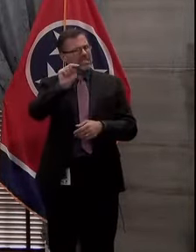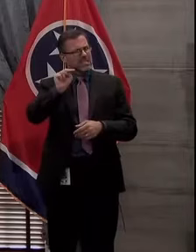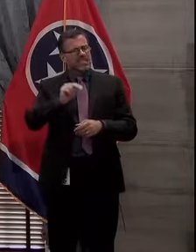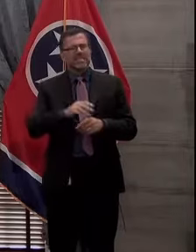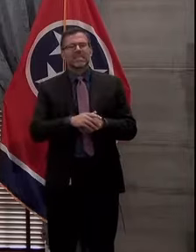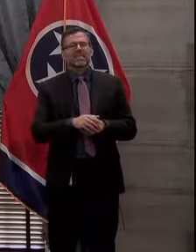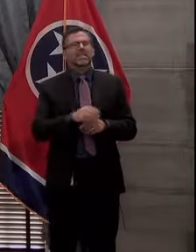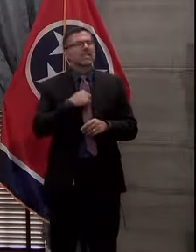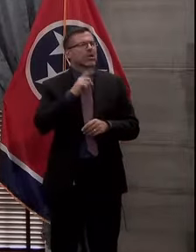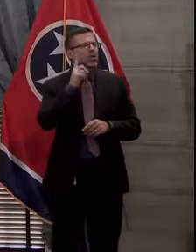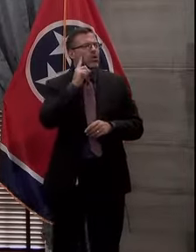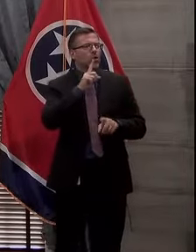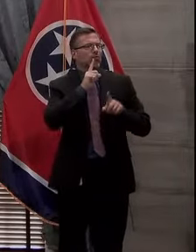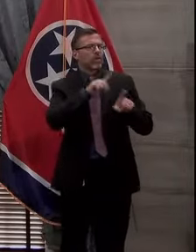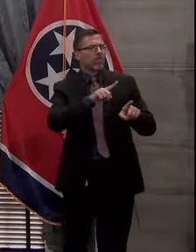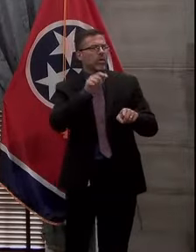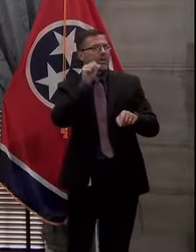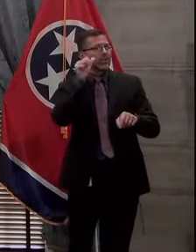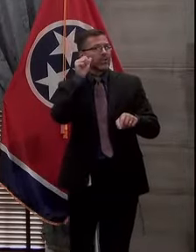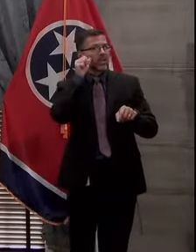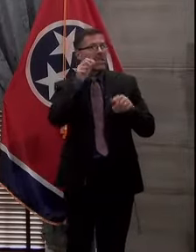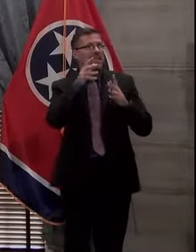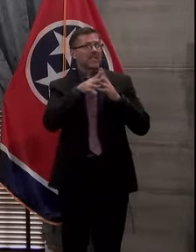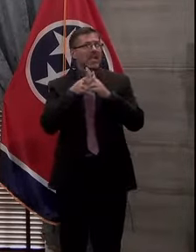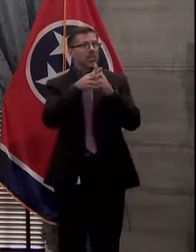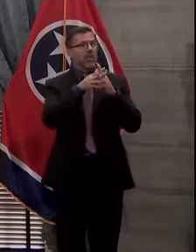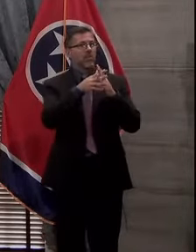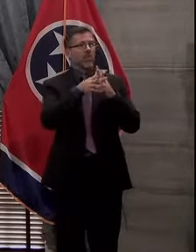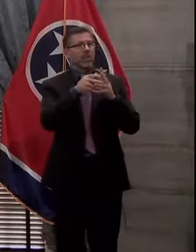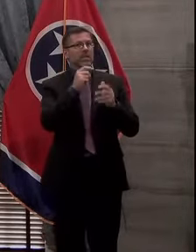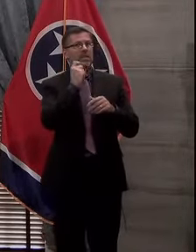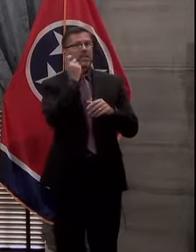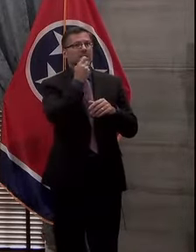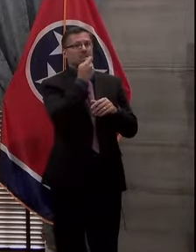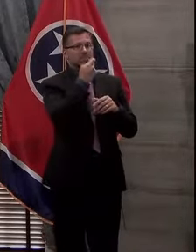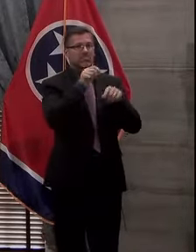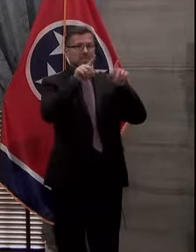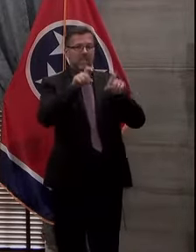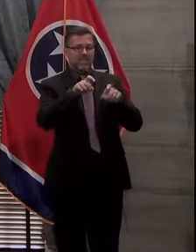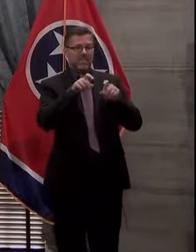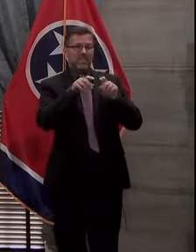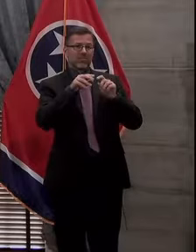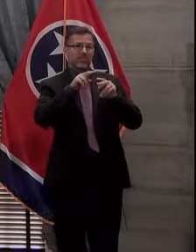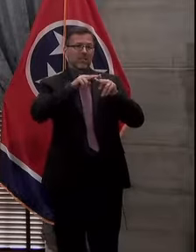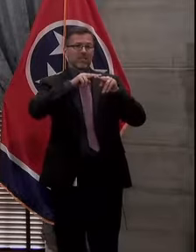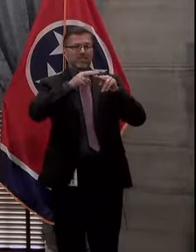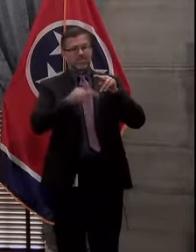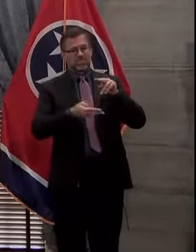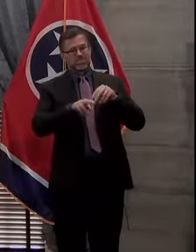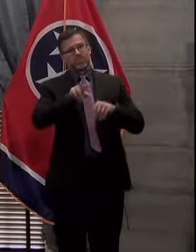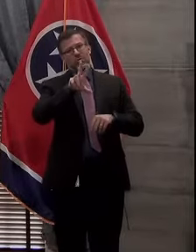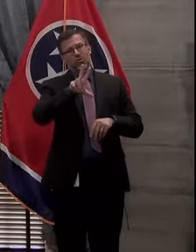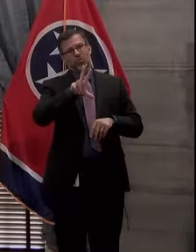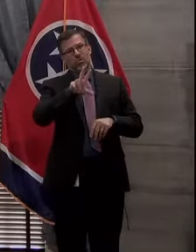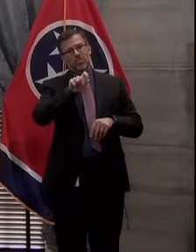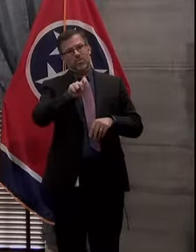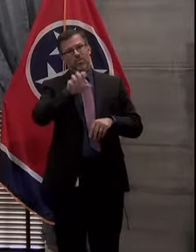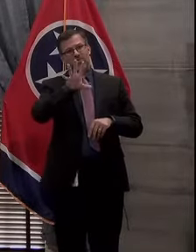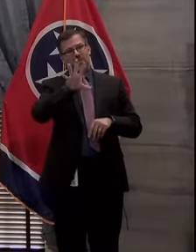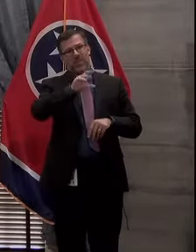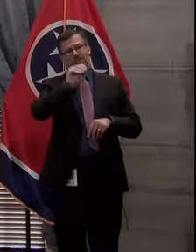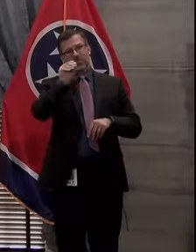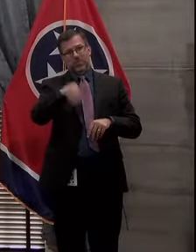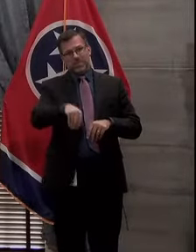report yesterday that it's down nationally, maybe as more than 3.5%. We think there are a few reasons for